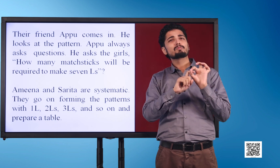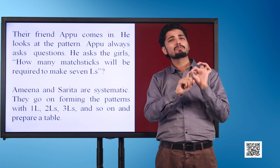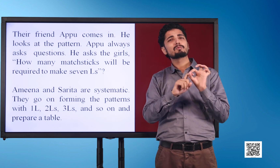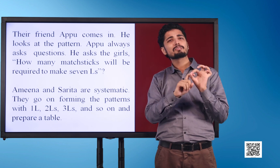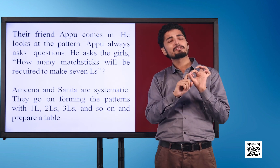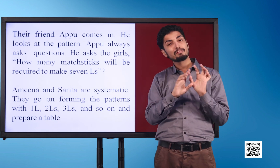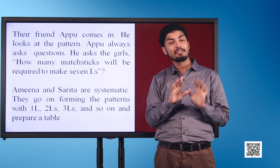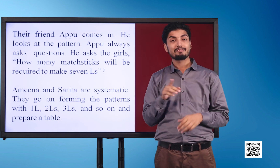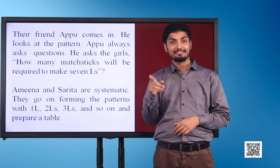L's?